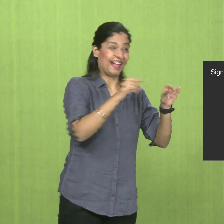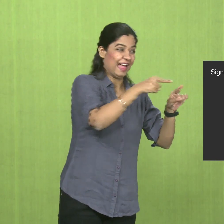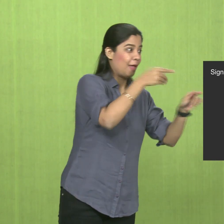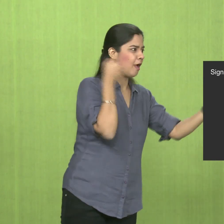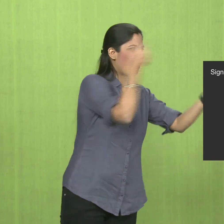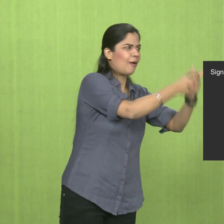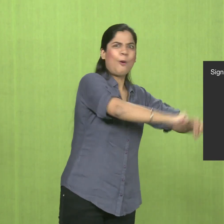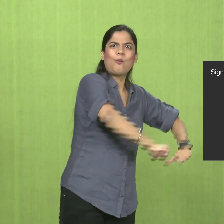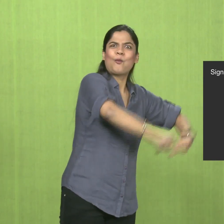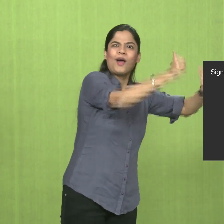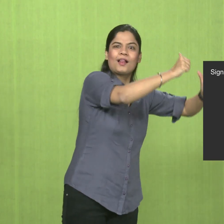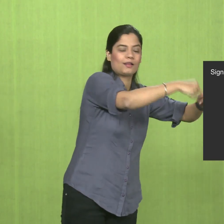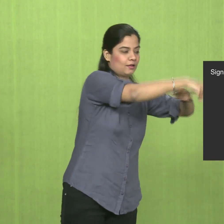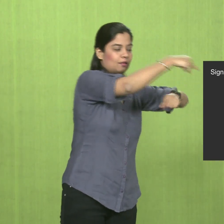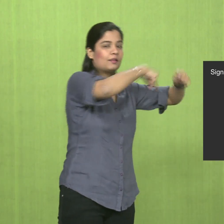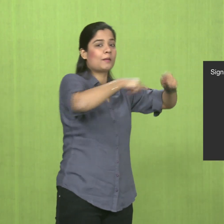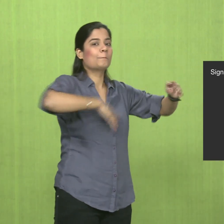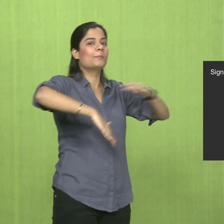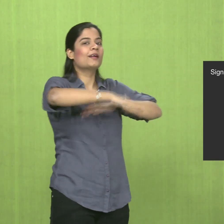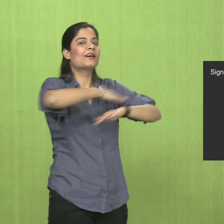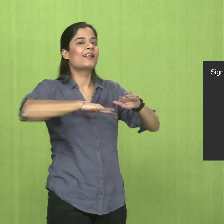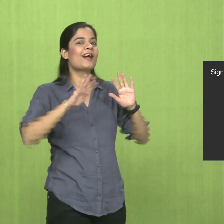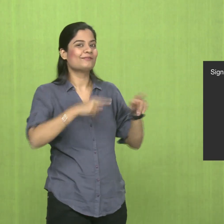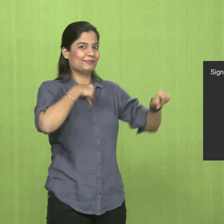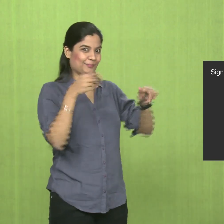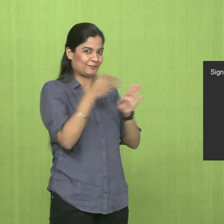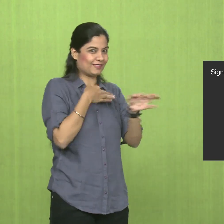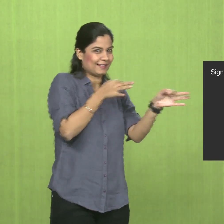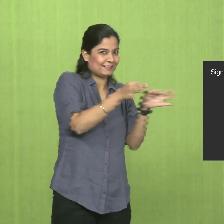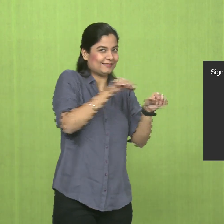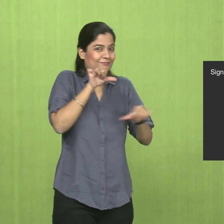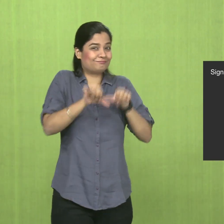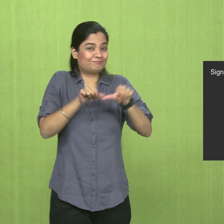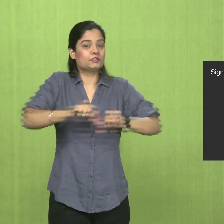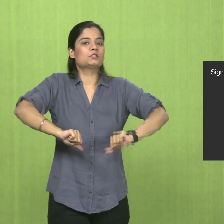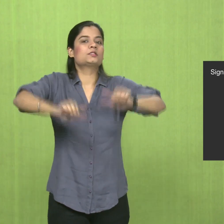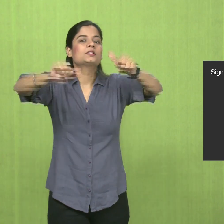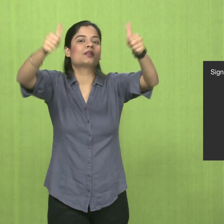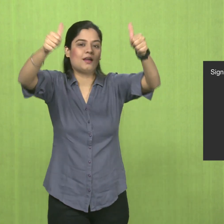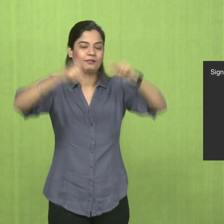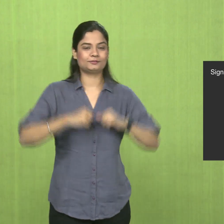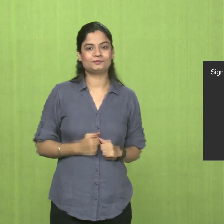with their family. So the successful meet is because of the management we did the whole